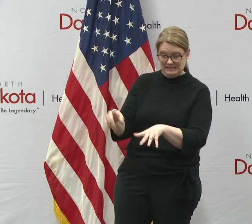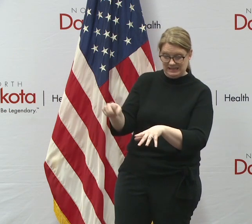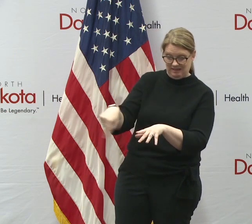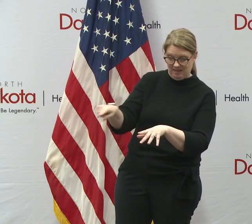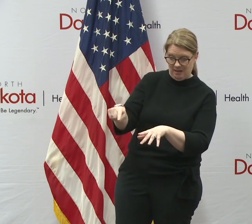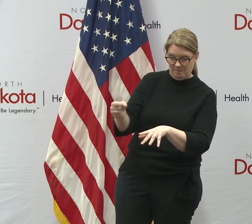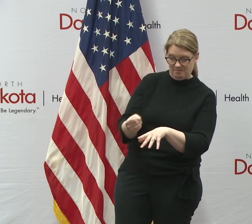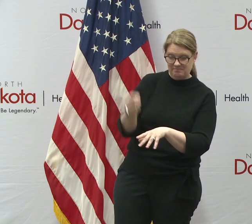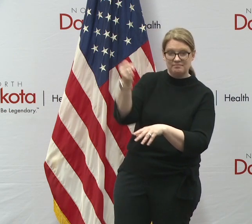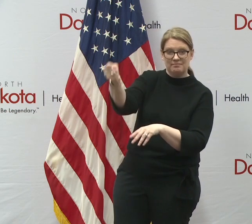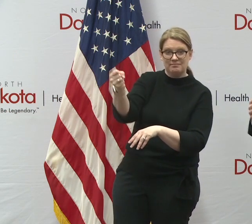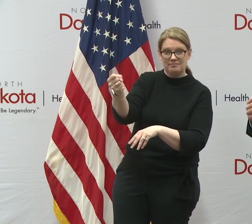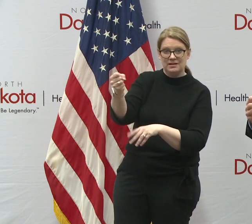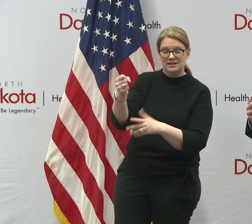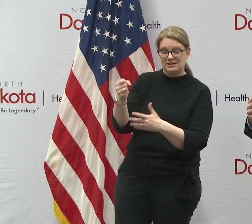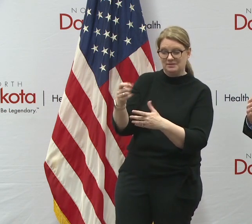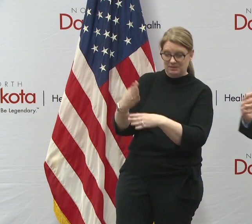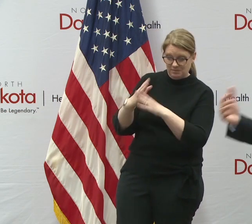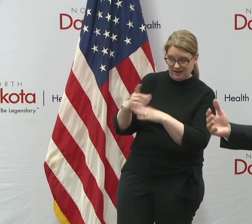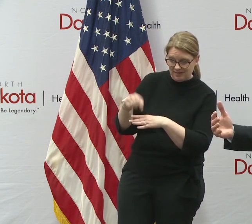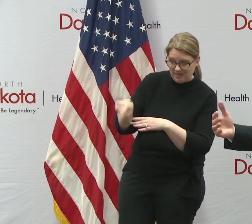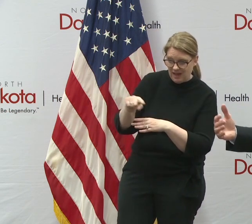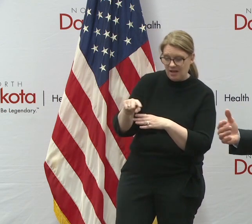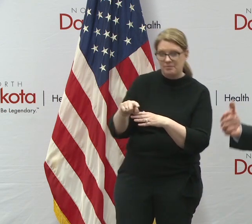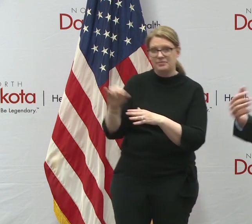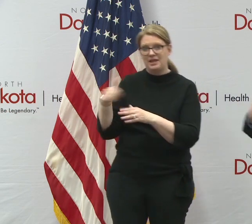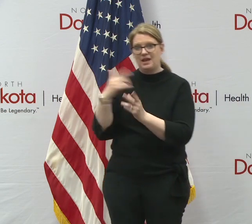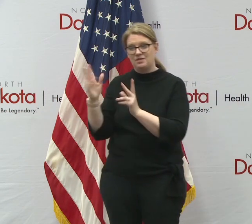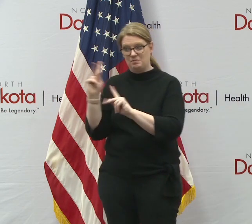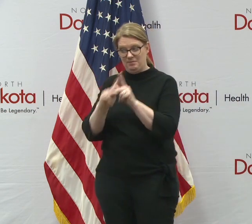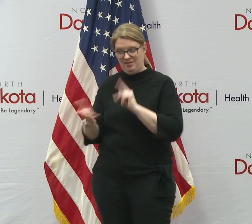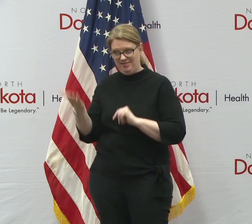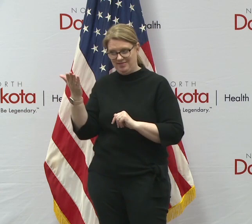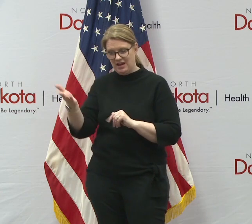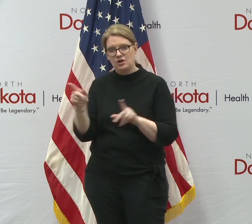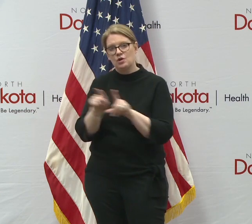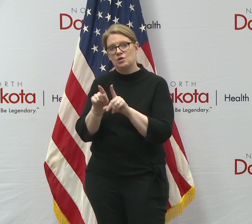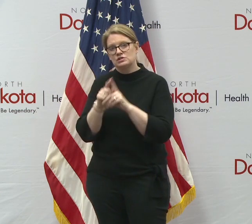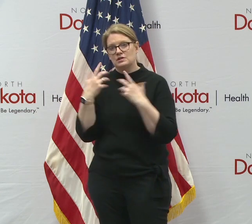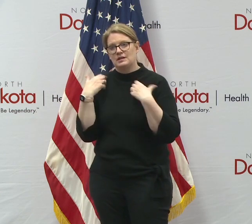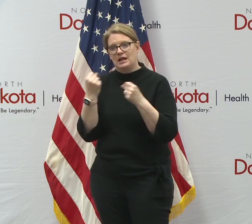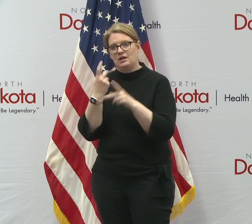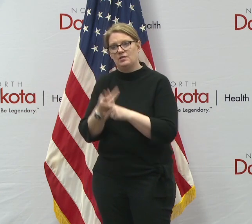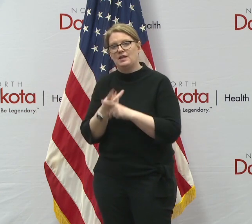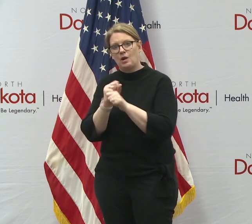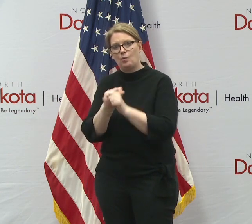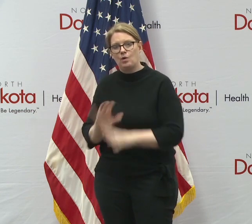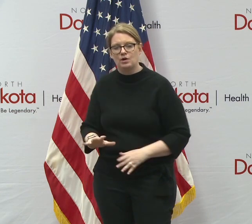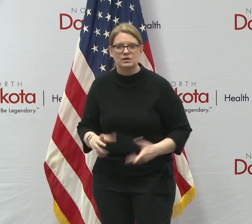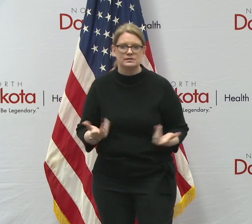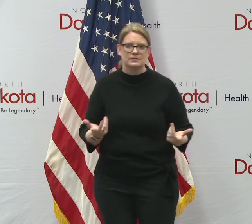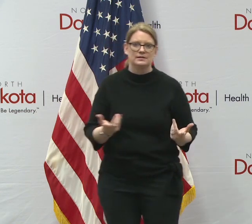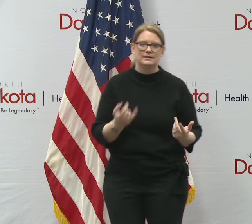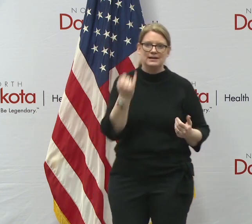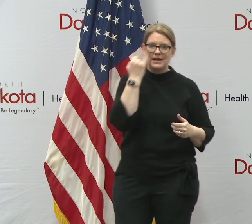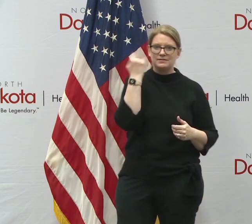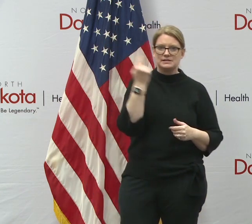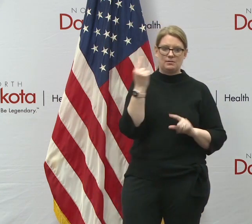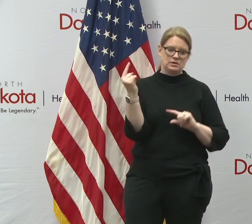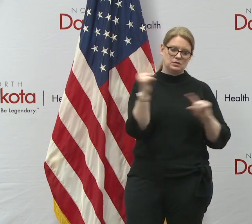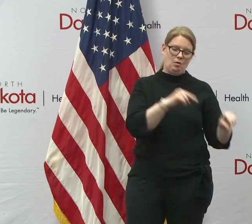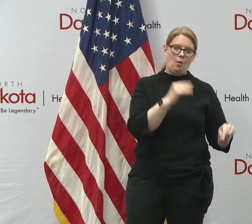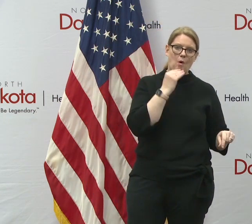we can protect them, the other people in the facility, and the healthcare workers. But if somebody has got this and goes home